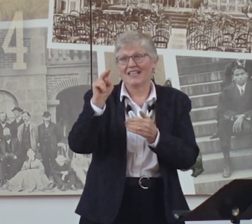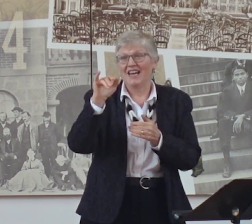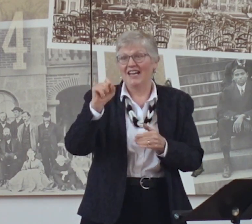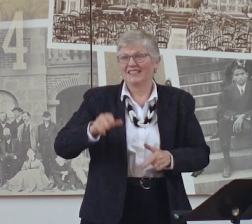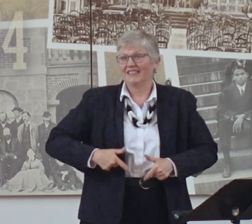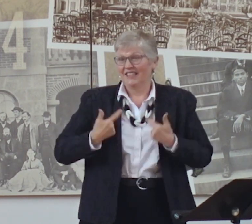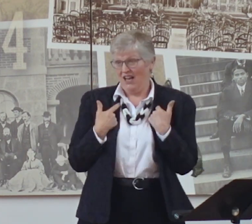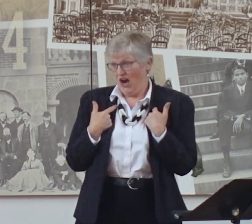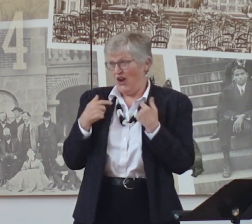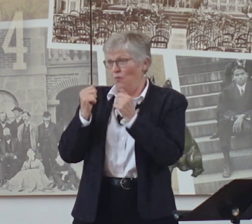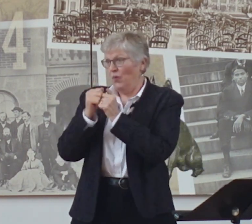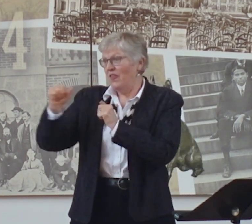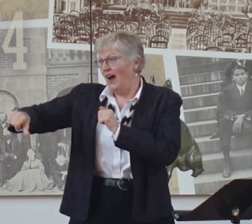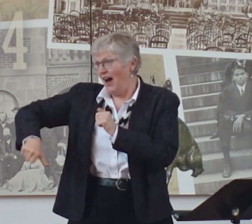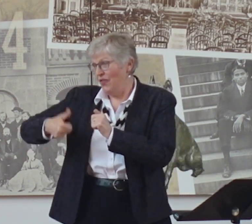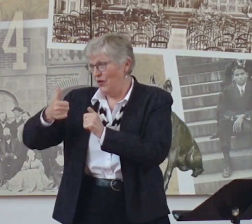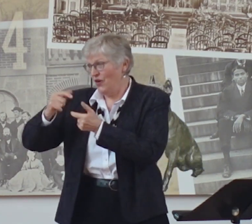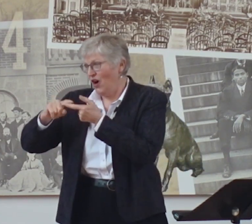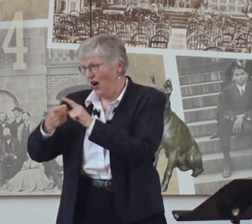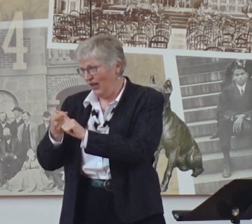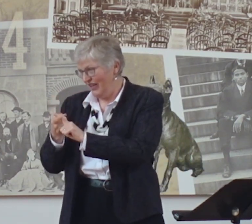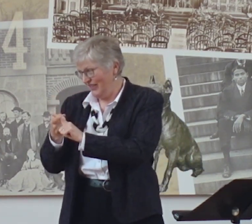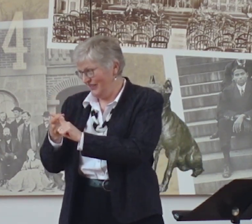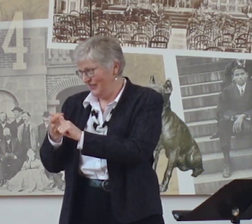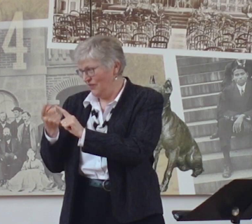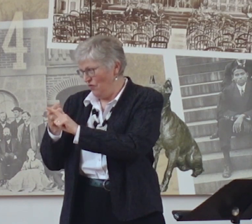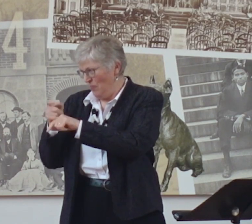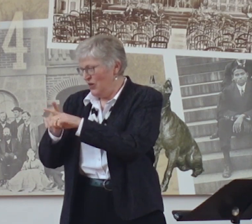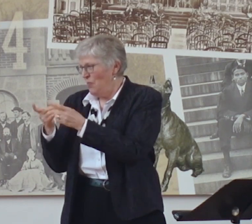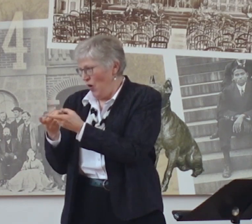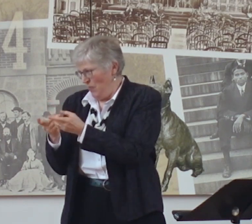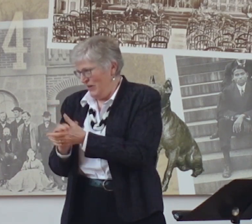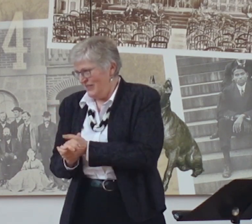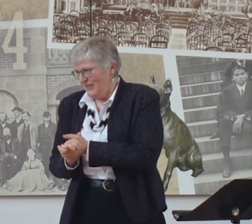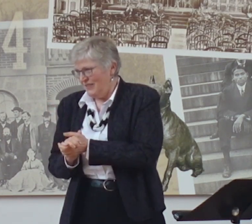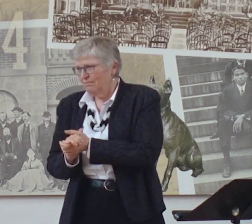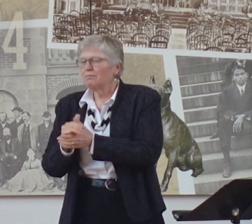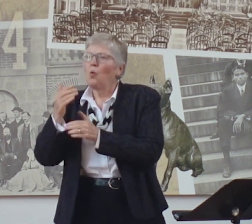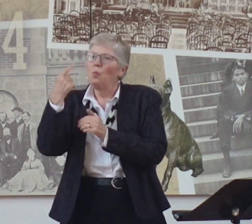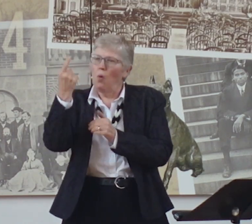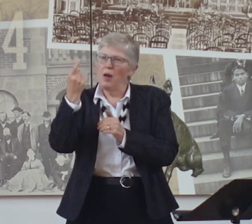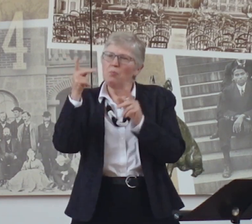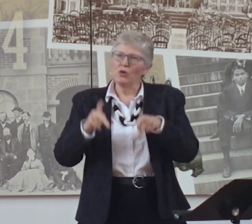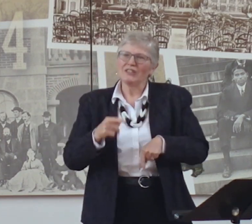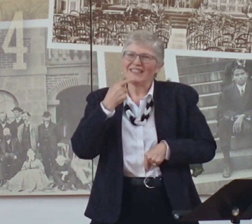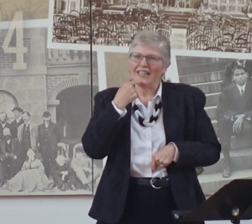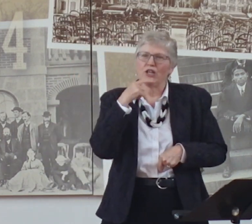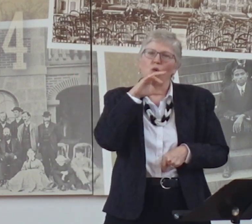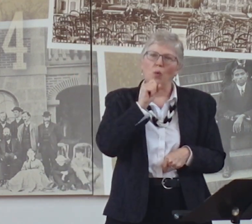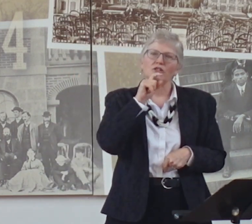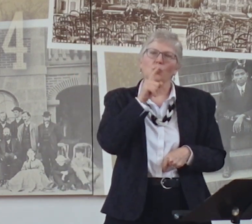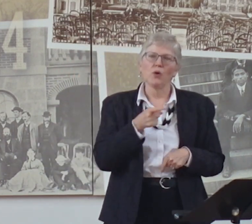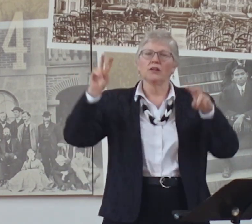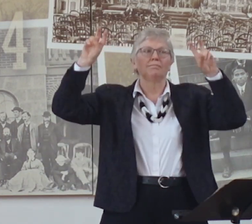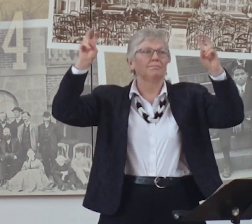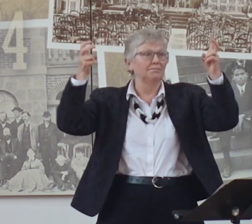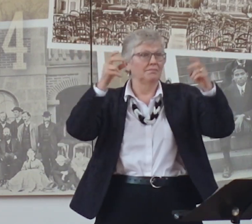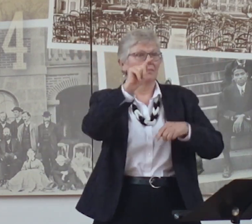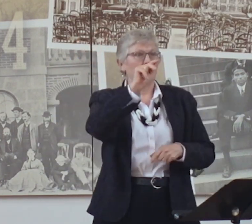When discussing Nancy's life with other colleagues and other members of the department, the